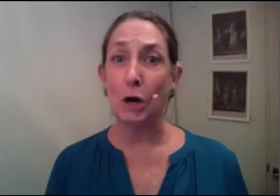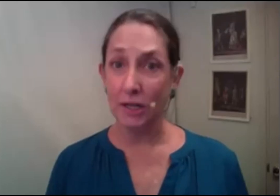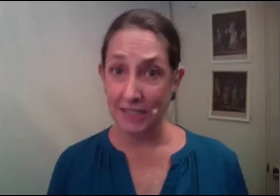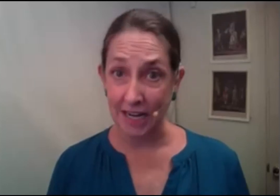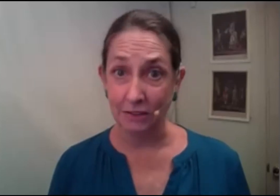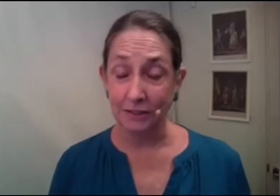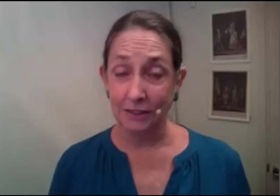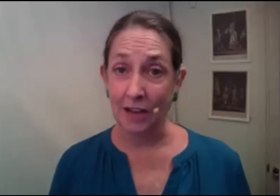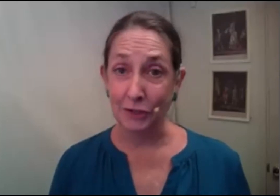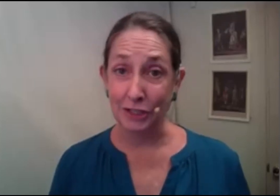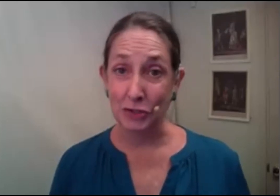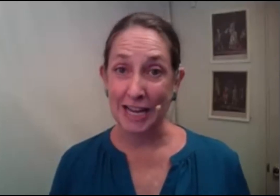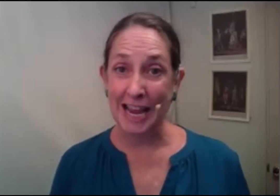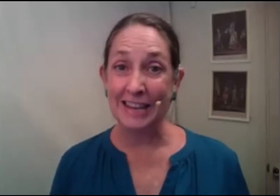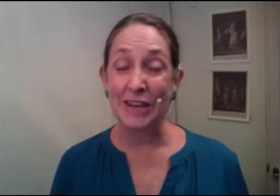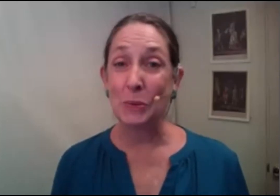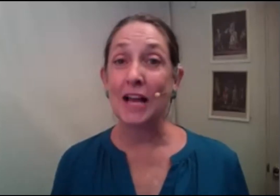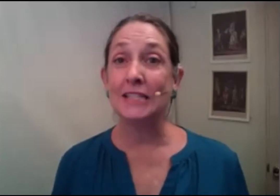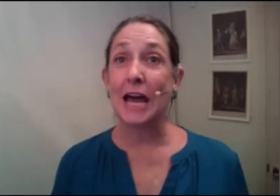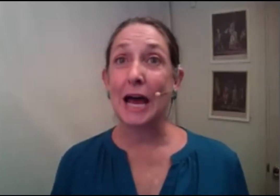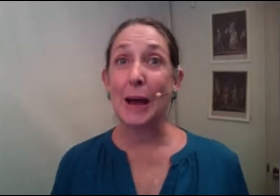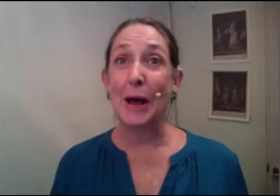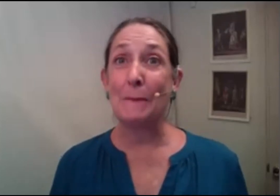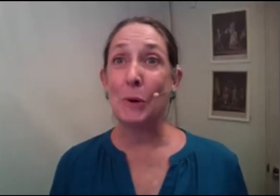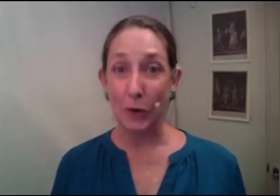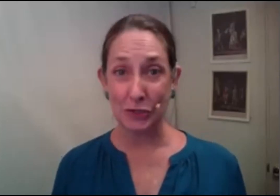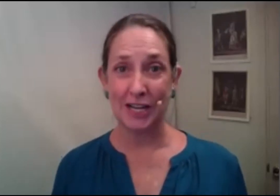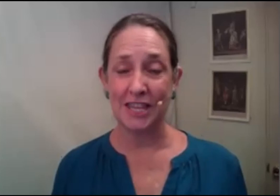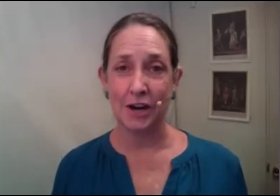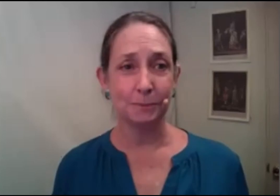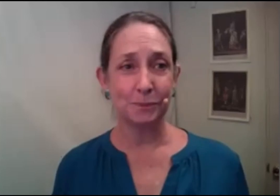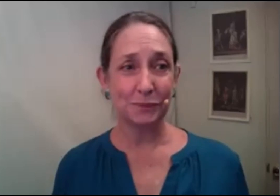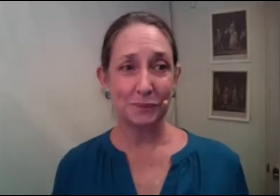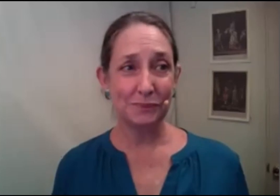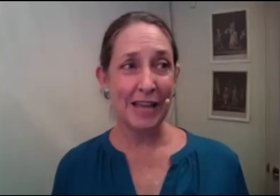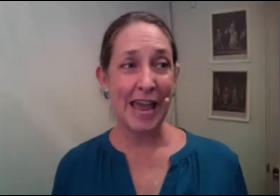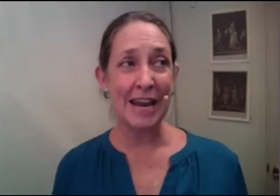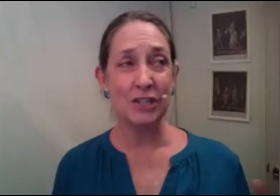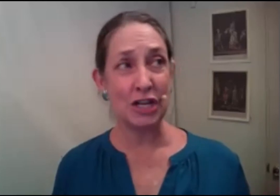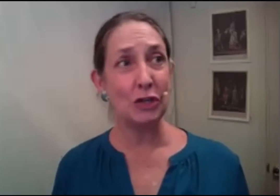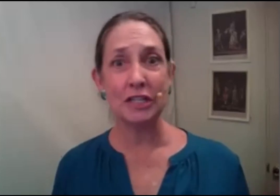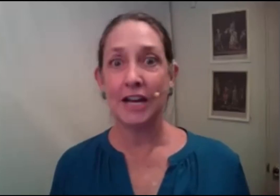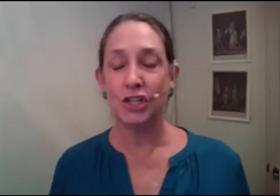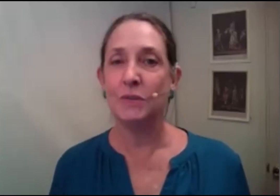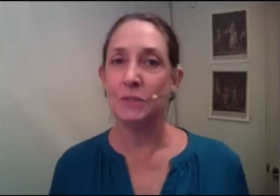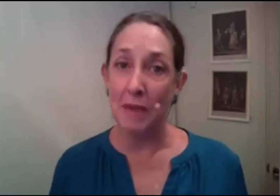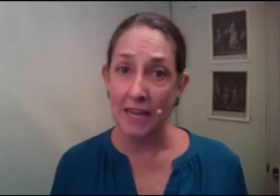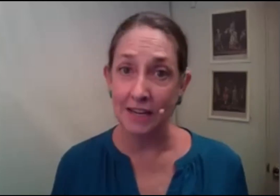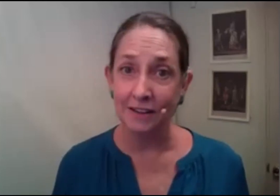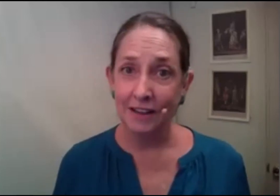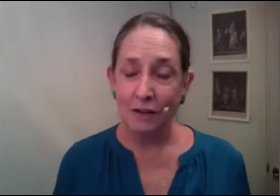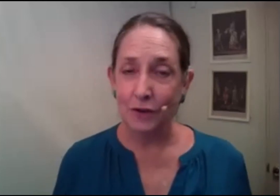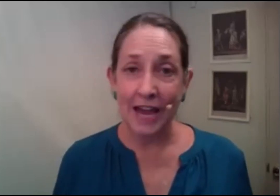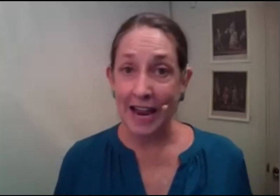found a barn sale out in the country, and there was a portrait there. And she looked like she was